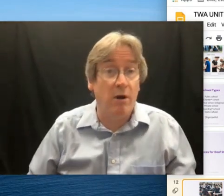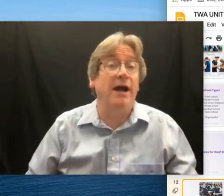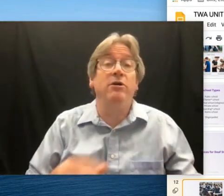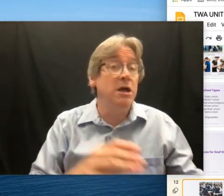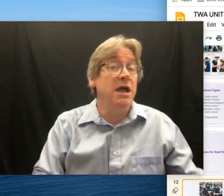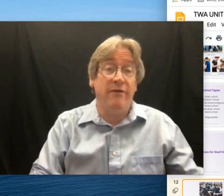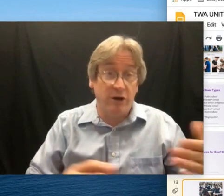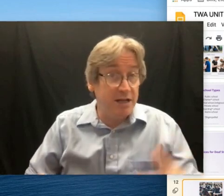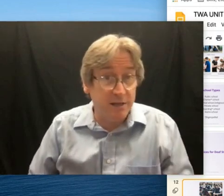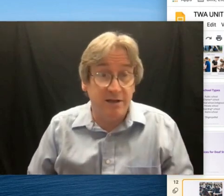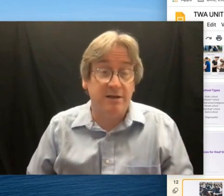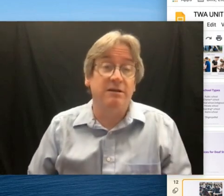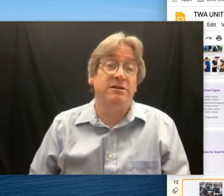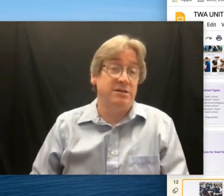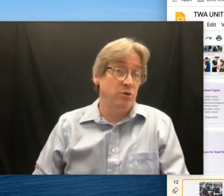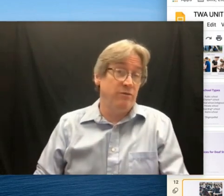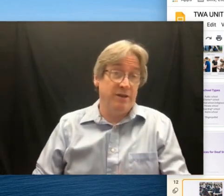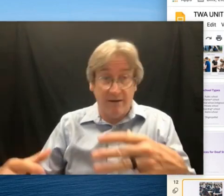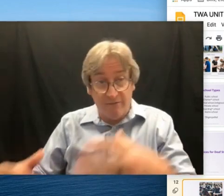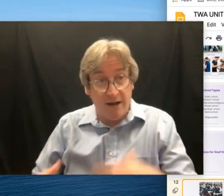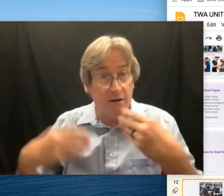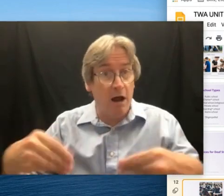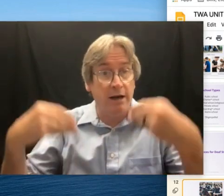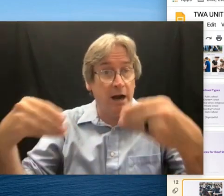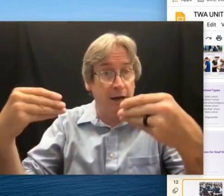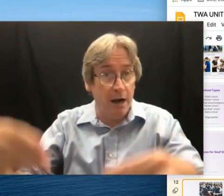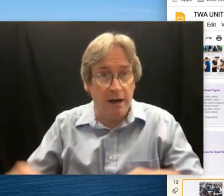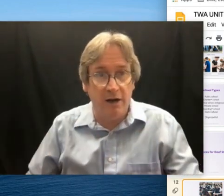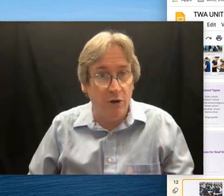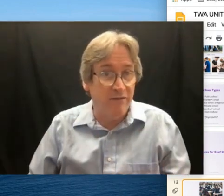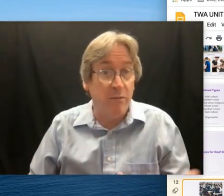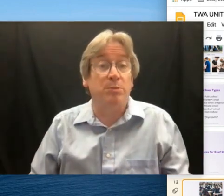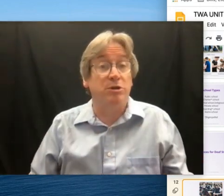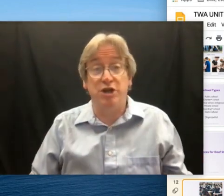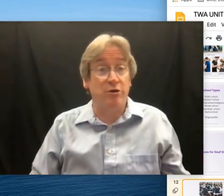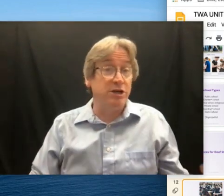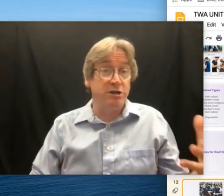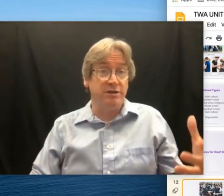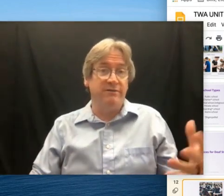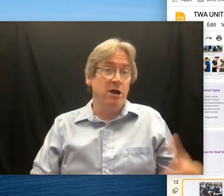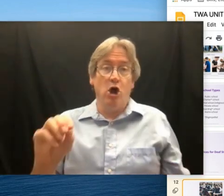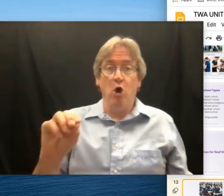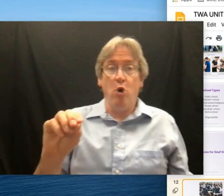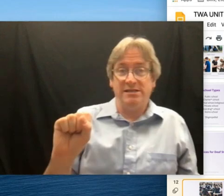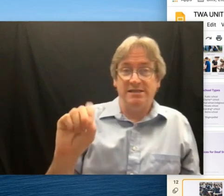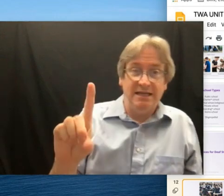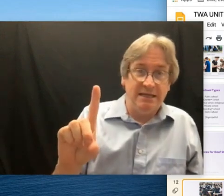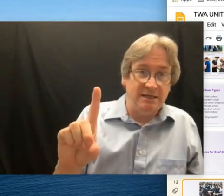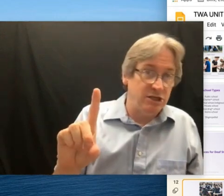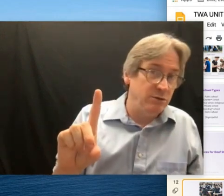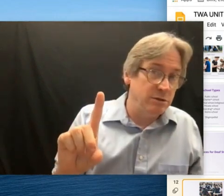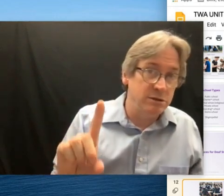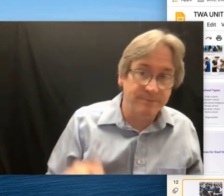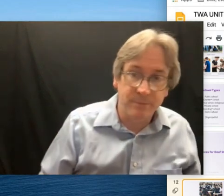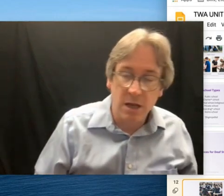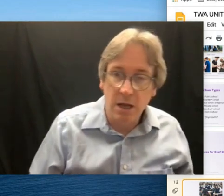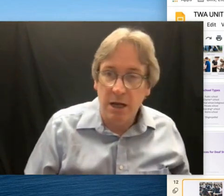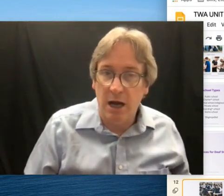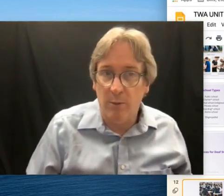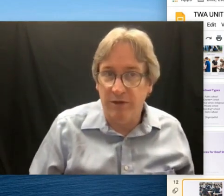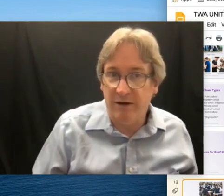to stay in Ohio, and their kids went to the School for the Deaf, and on and on and on. And you could have multiple generations of OSD